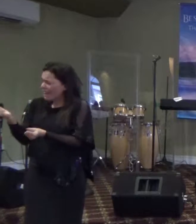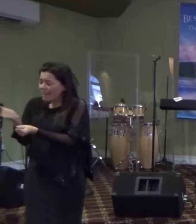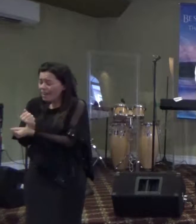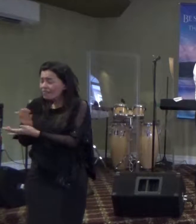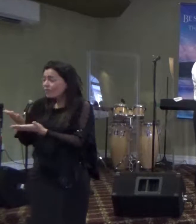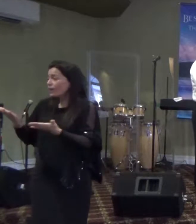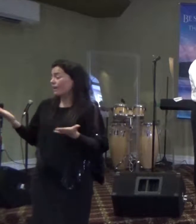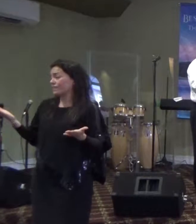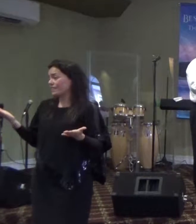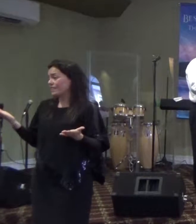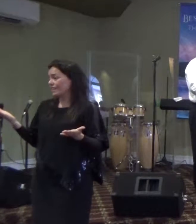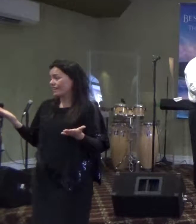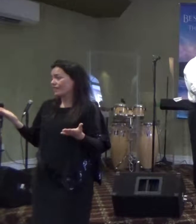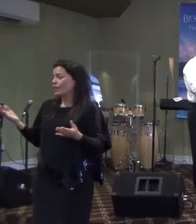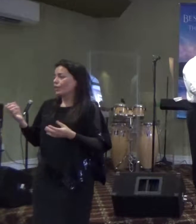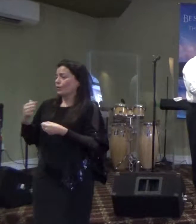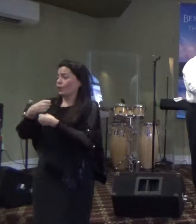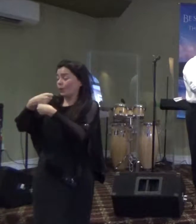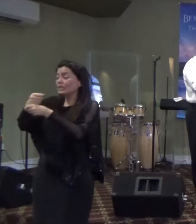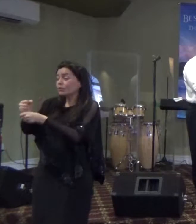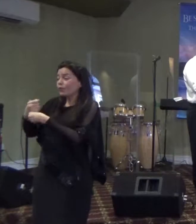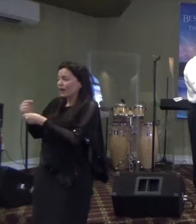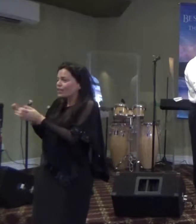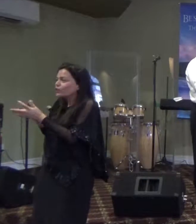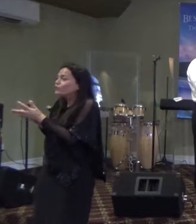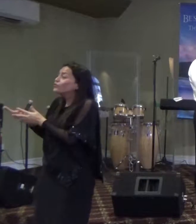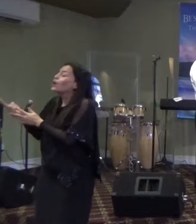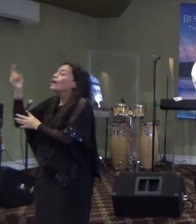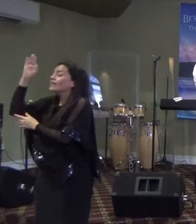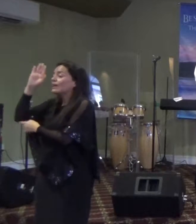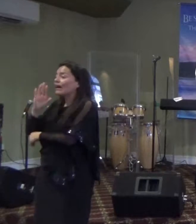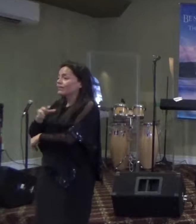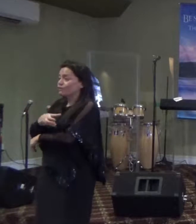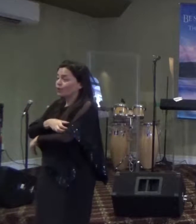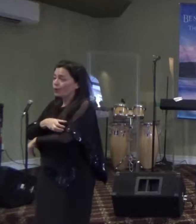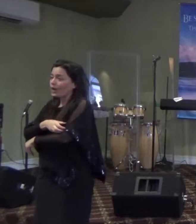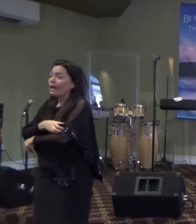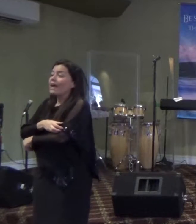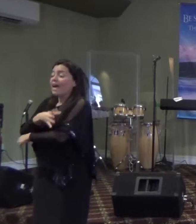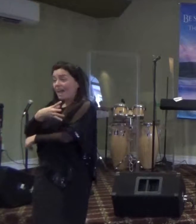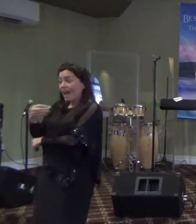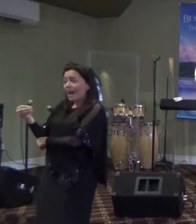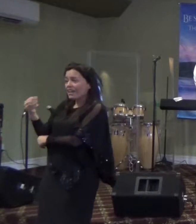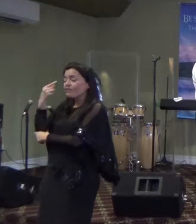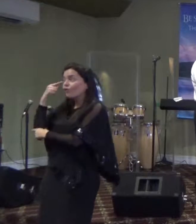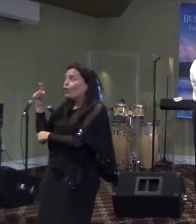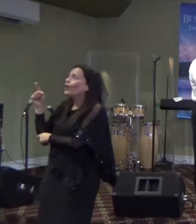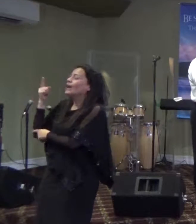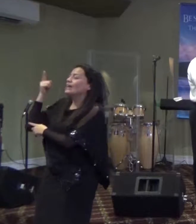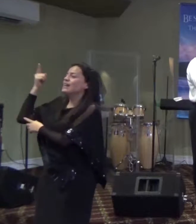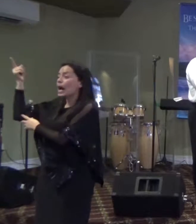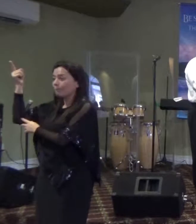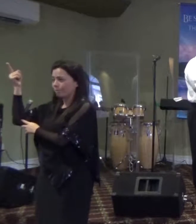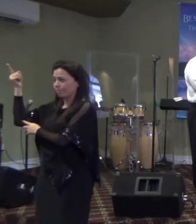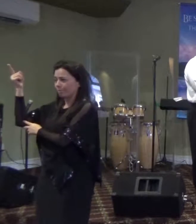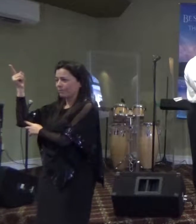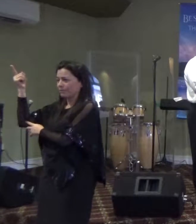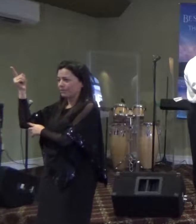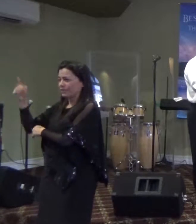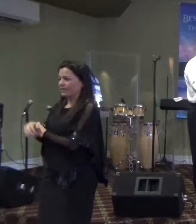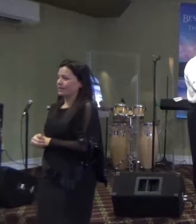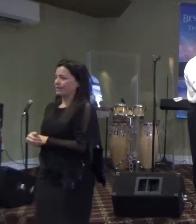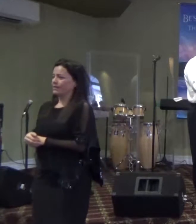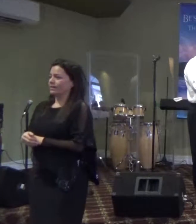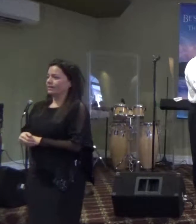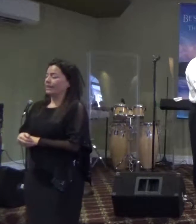creado Everything was created por medio de Él through Him y para Él. and for Him. Y Él And Him